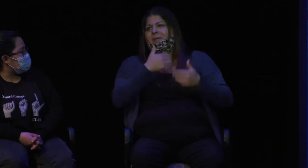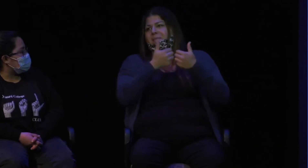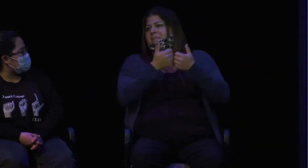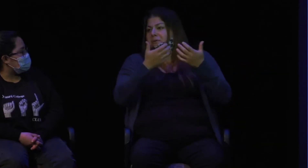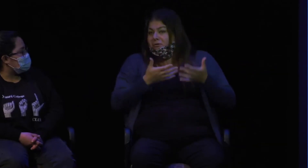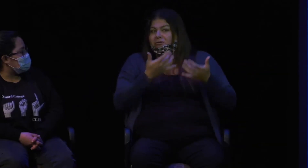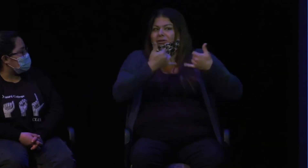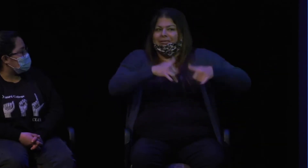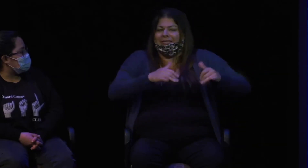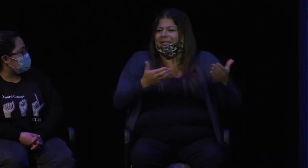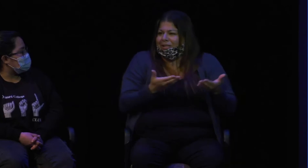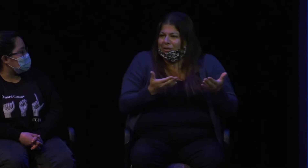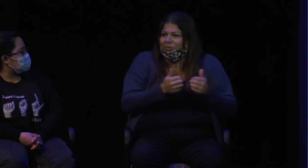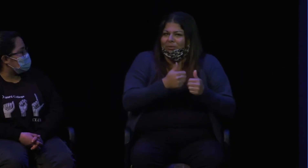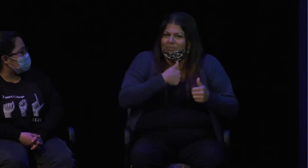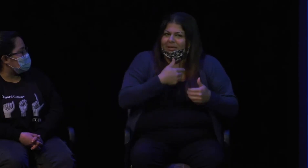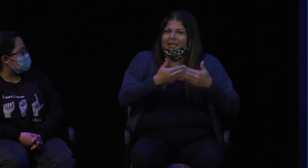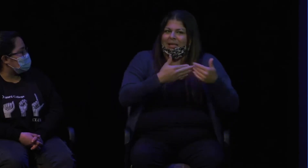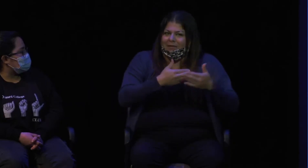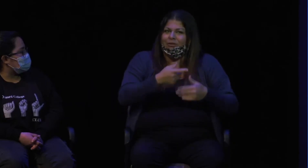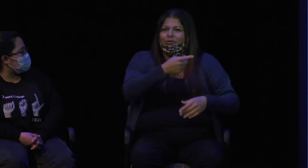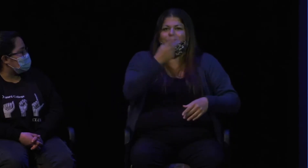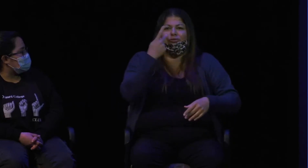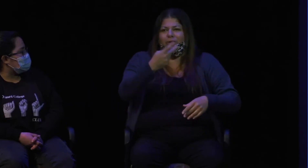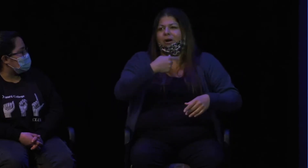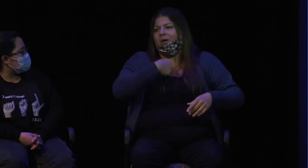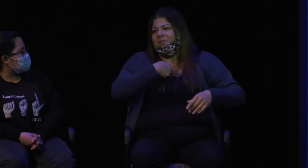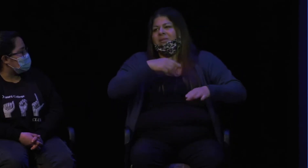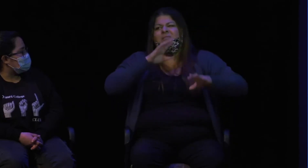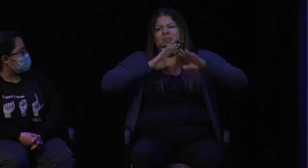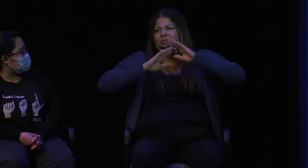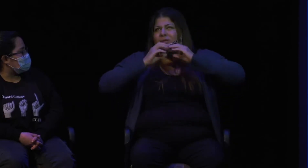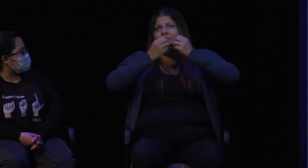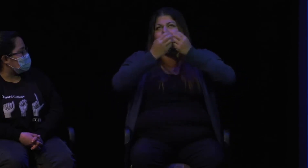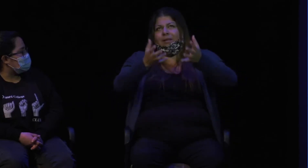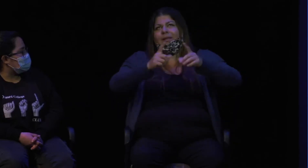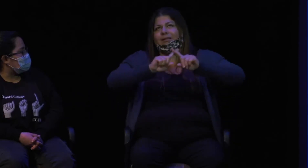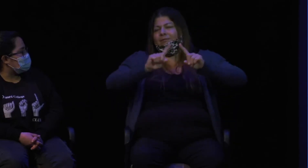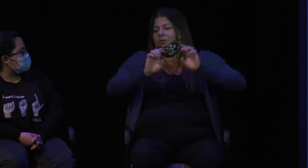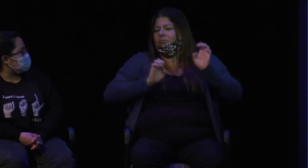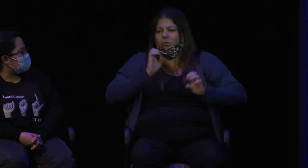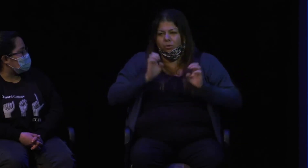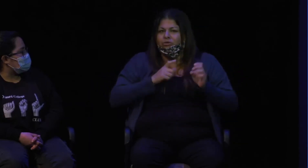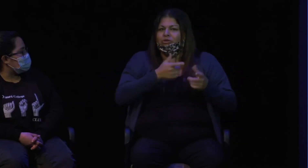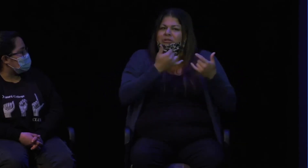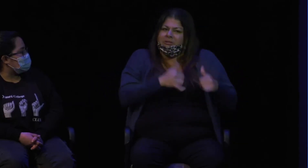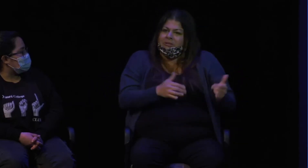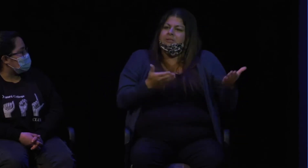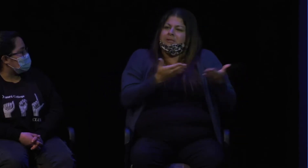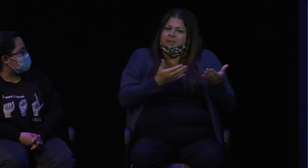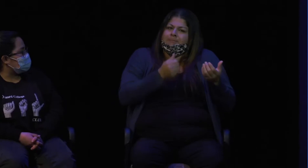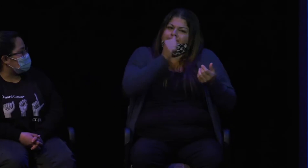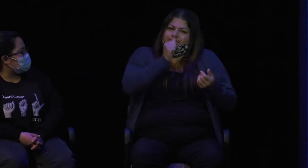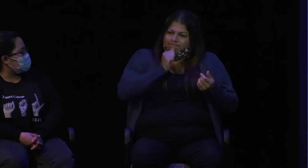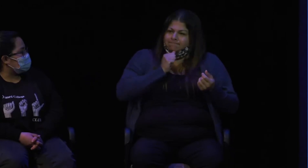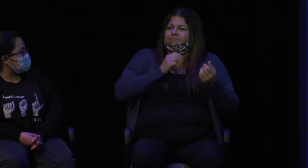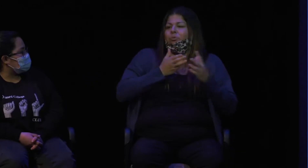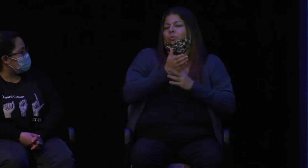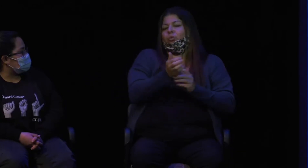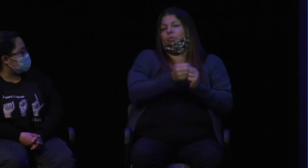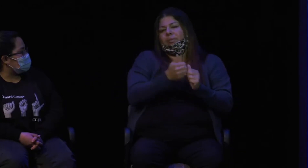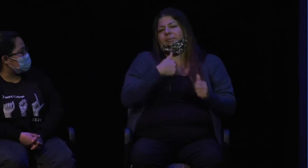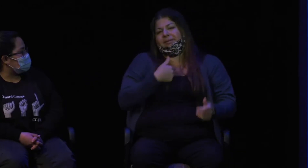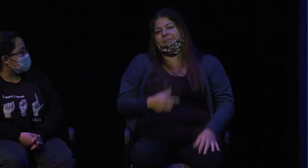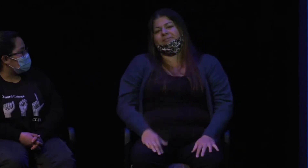It was sad, of course. And it was nice to see that they seem to be still there for each other, and